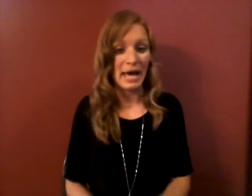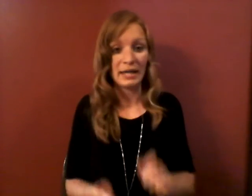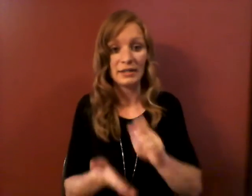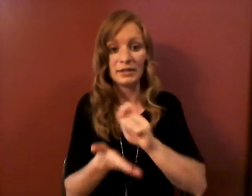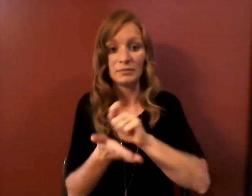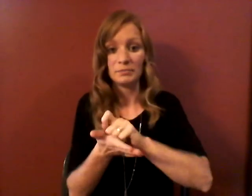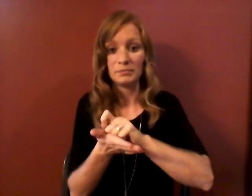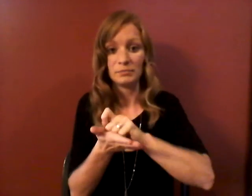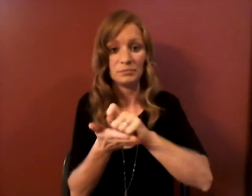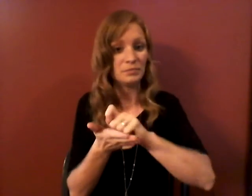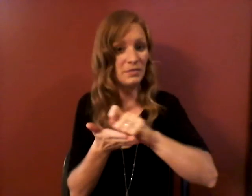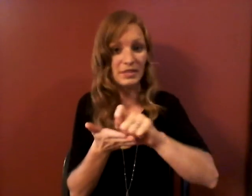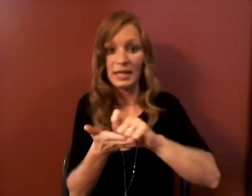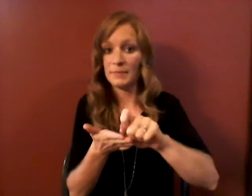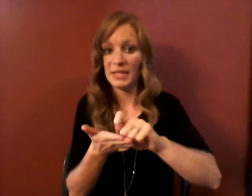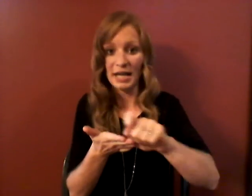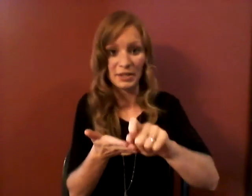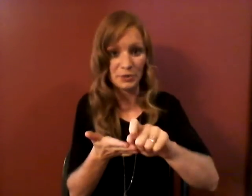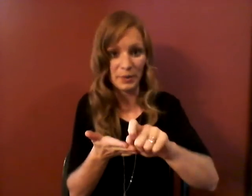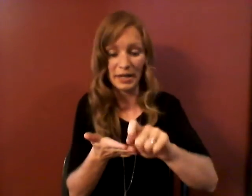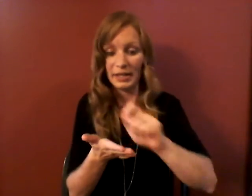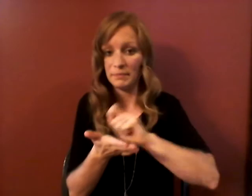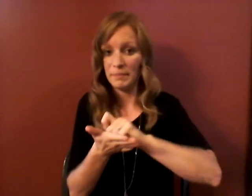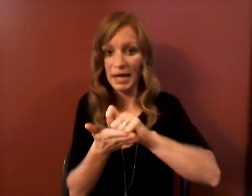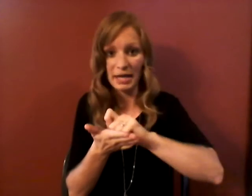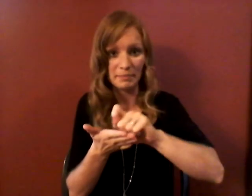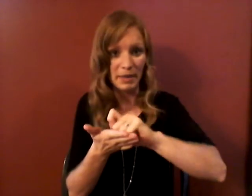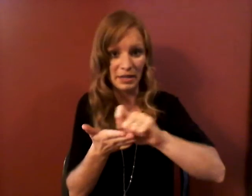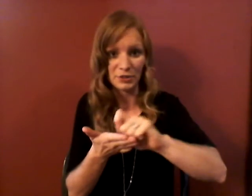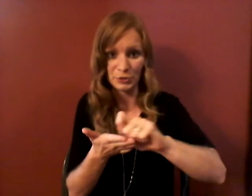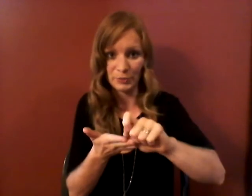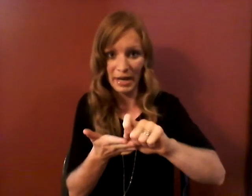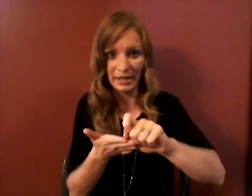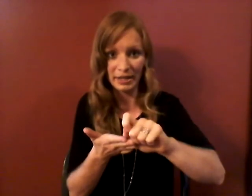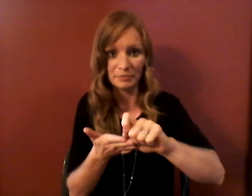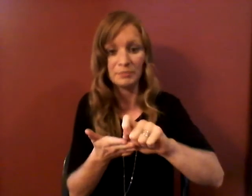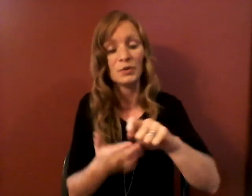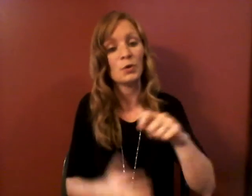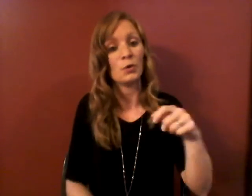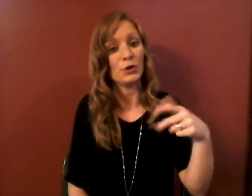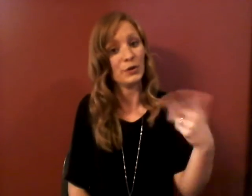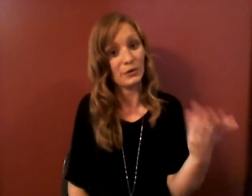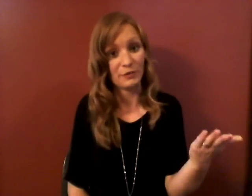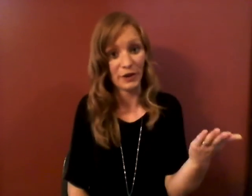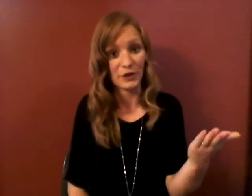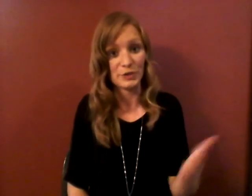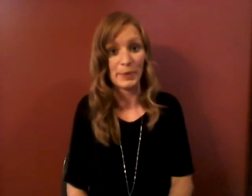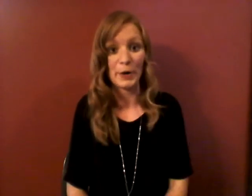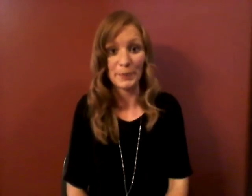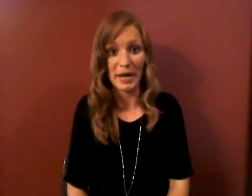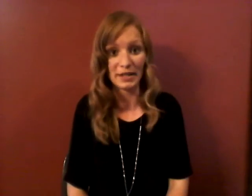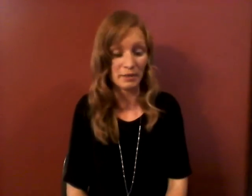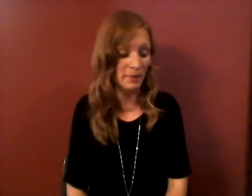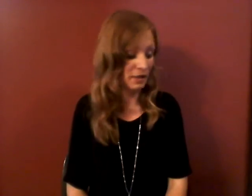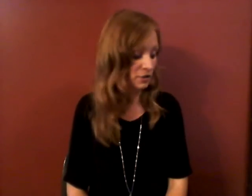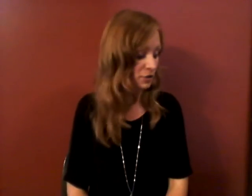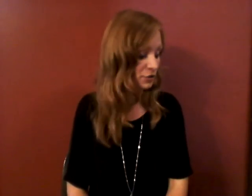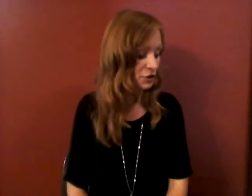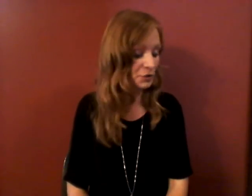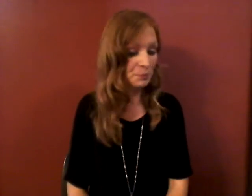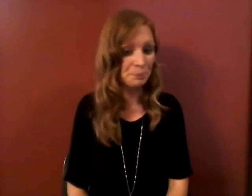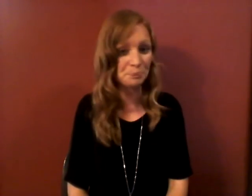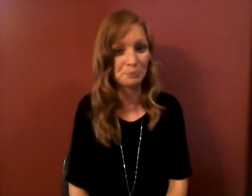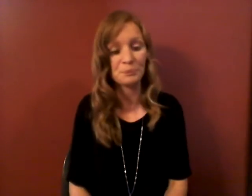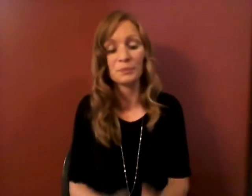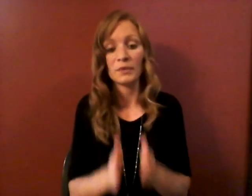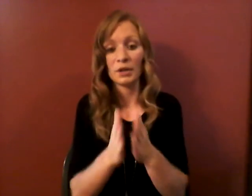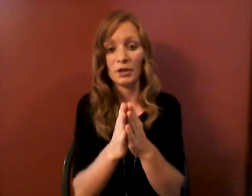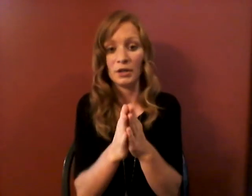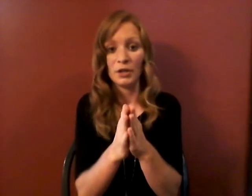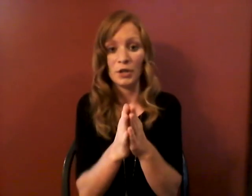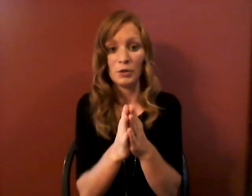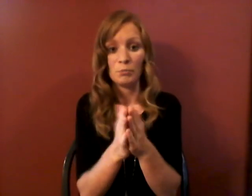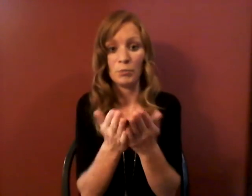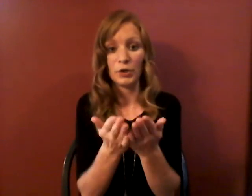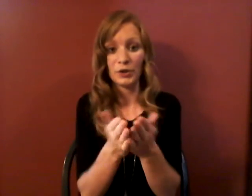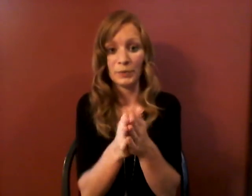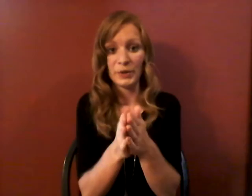Pen, same sign as writing. Pen, pencil, writing, or you can finger spell pen and pencil too. Book, we